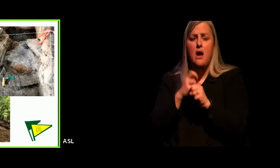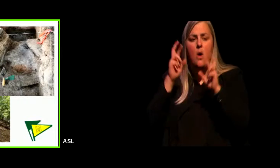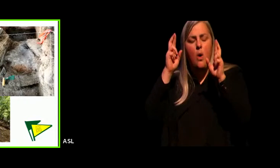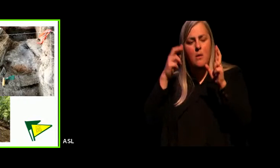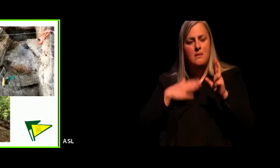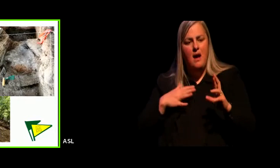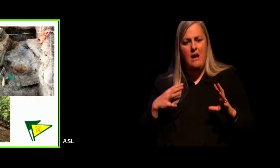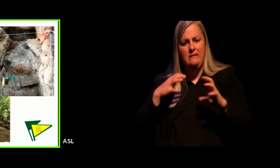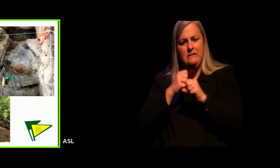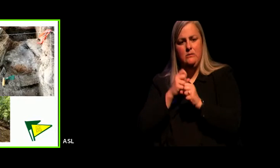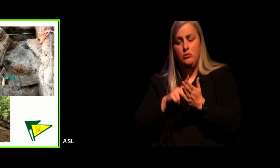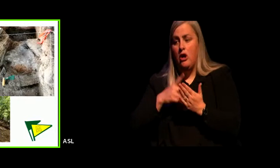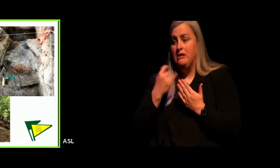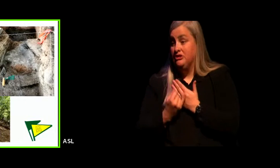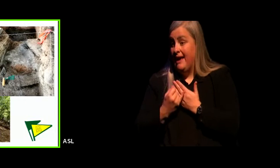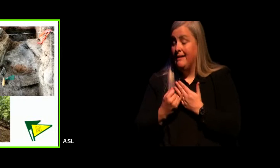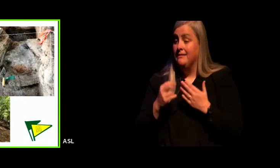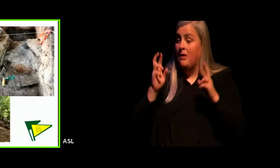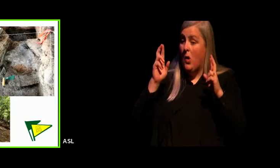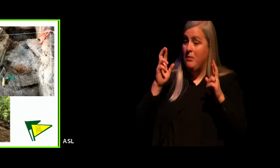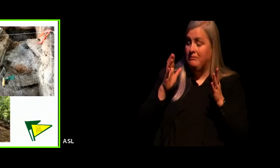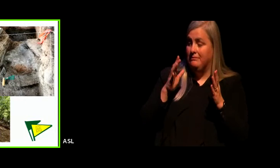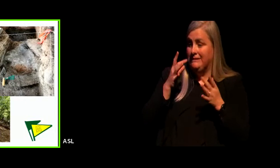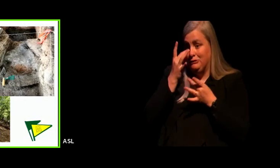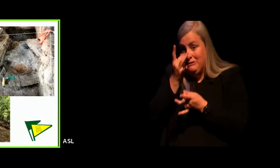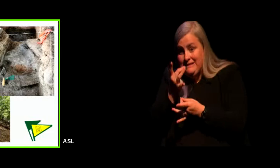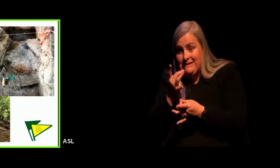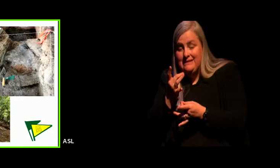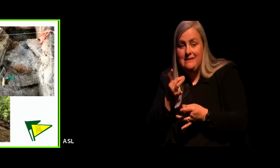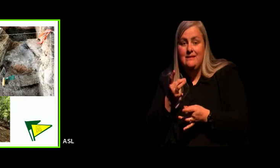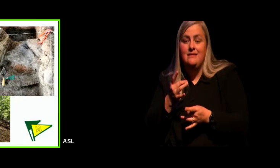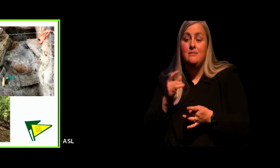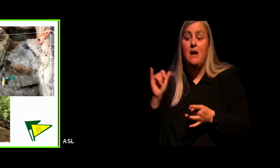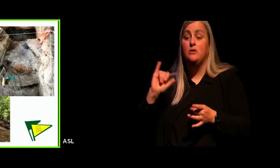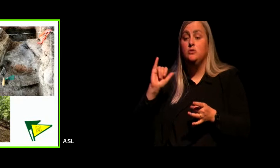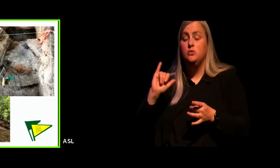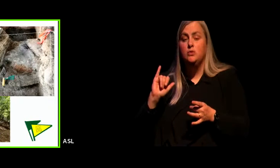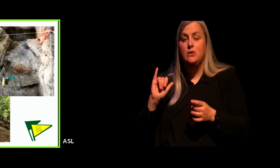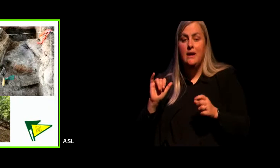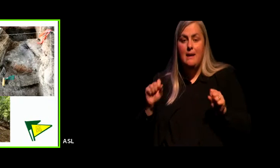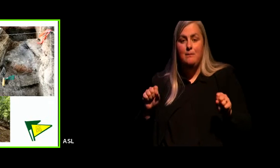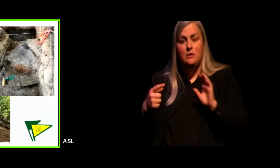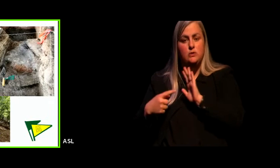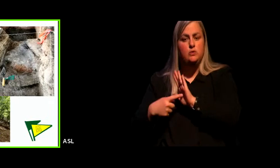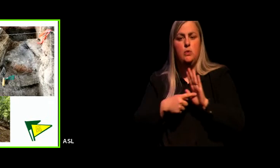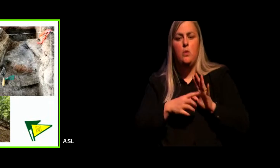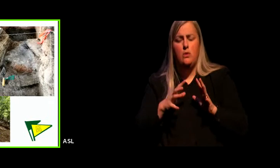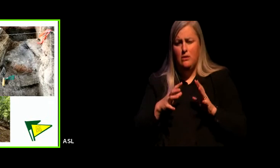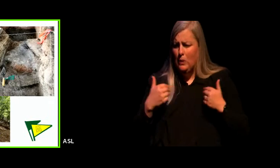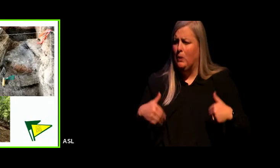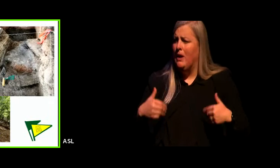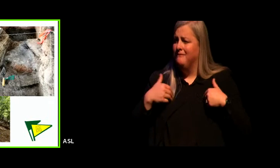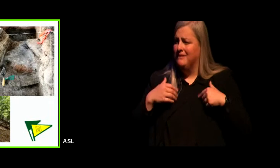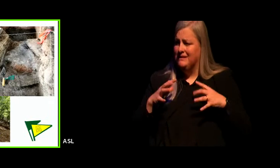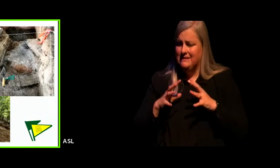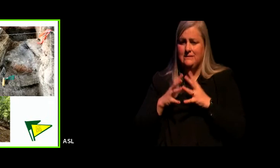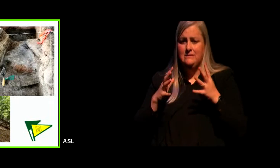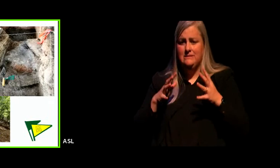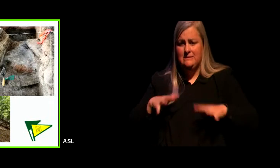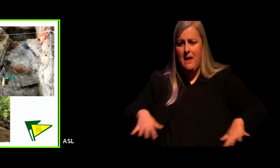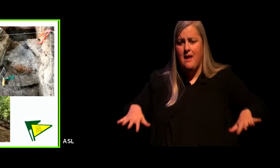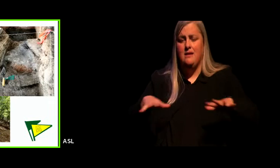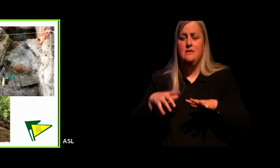brief overview of my project was at least a bit interesting, but also managed to show just how much space there is for new research